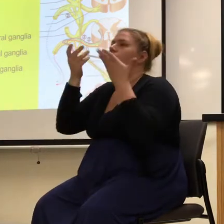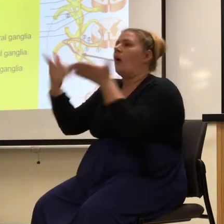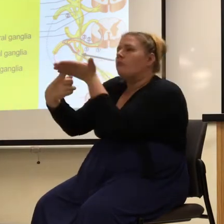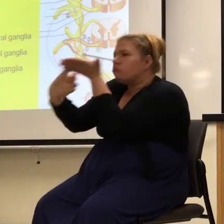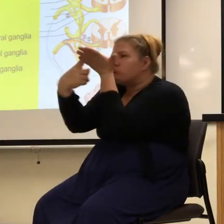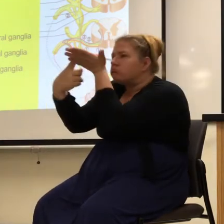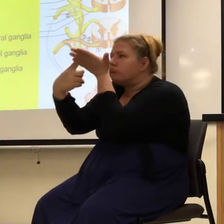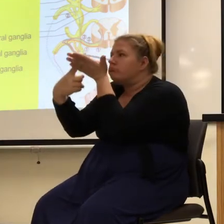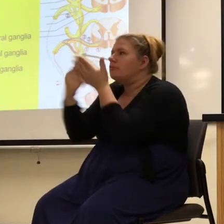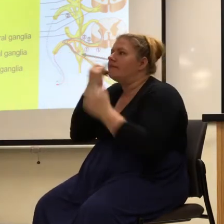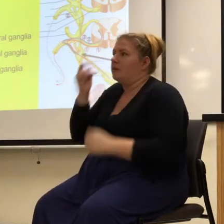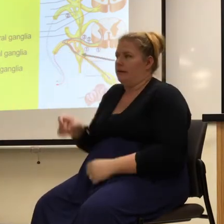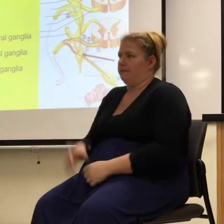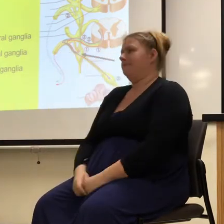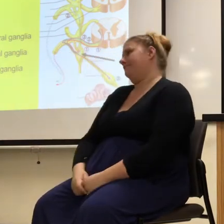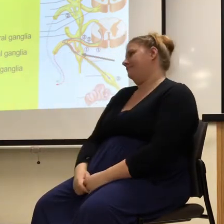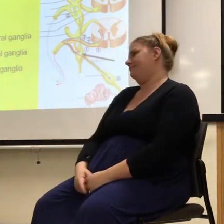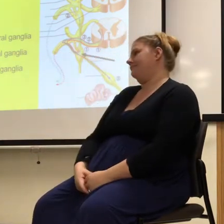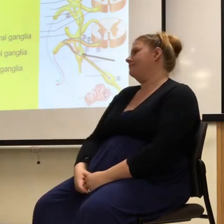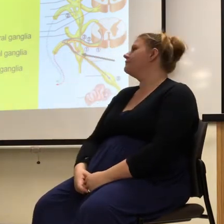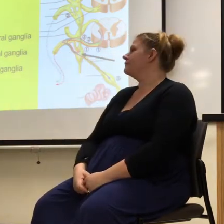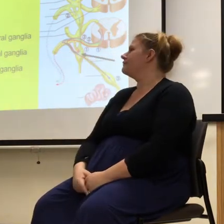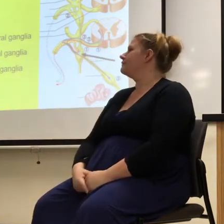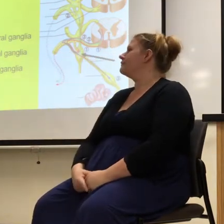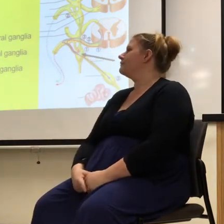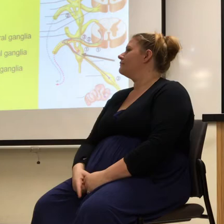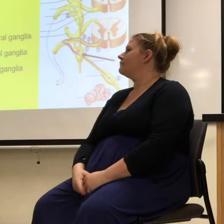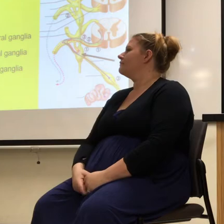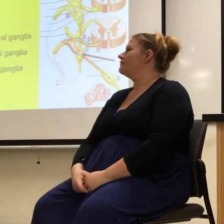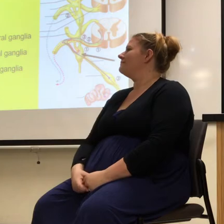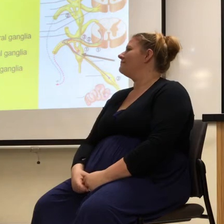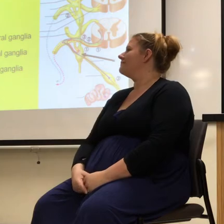Give you a few seconds and we'll move on.